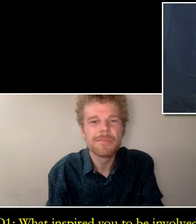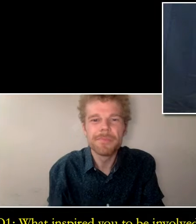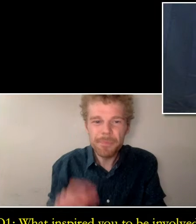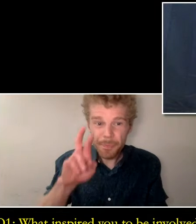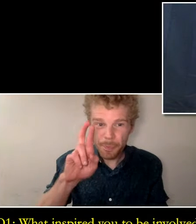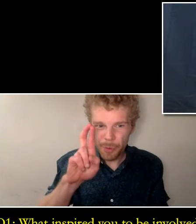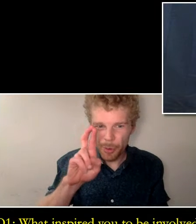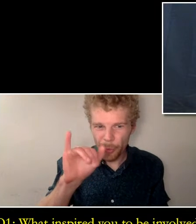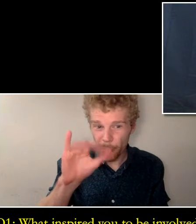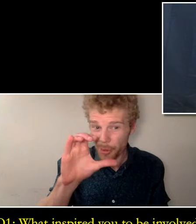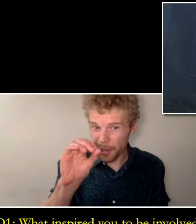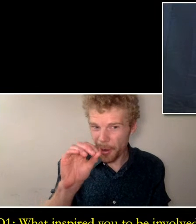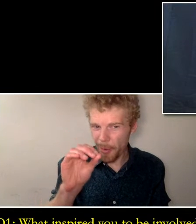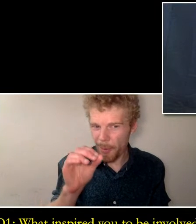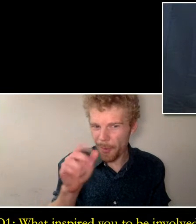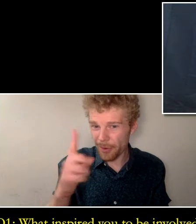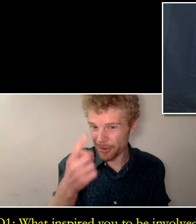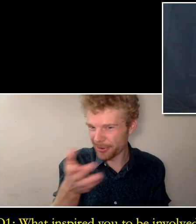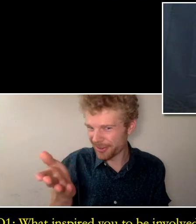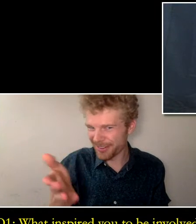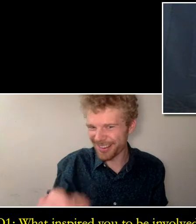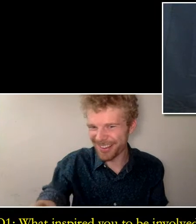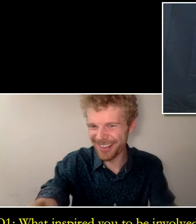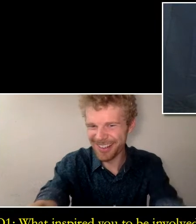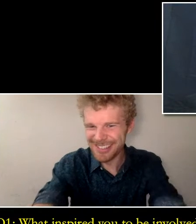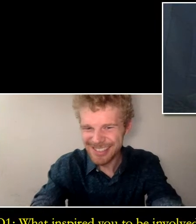Do you want me to take them?